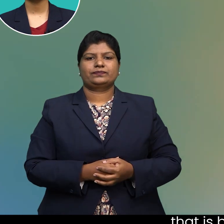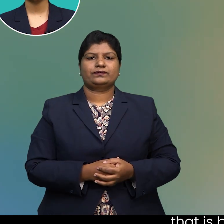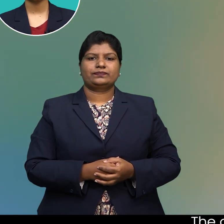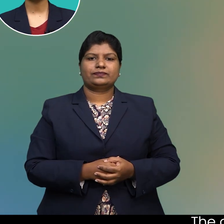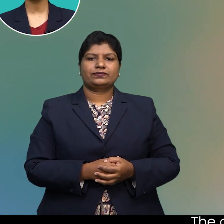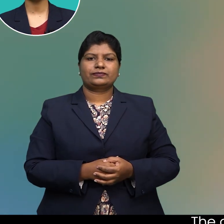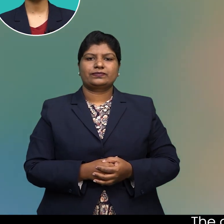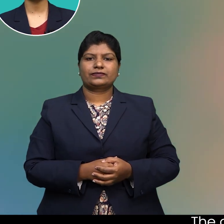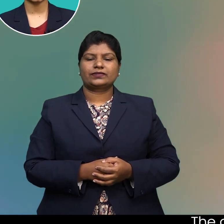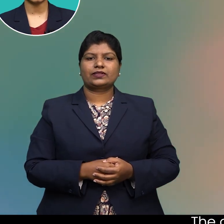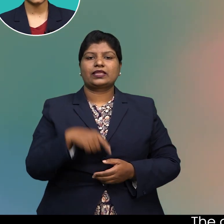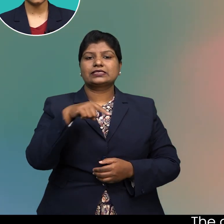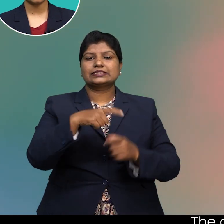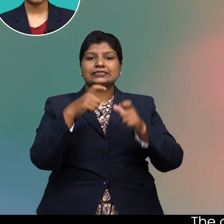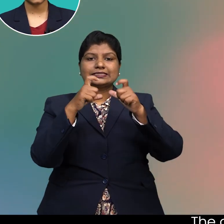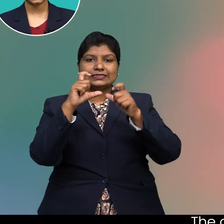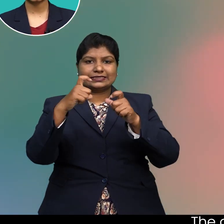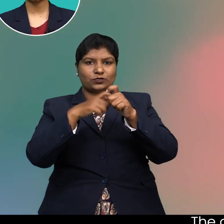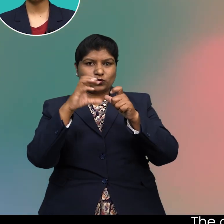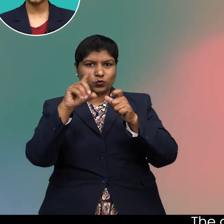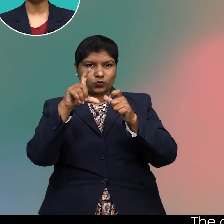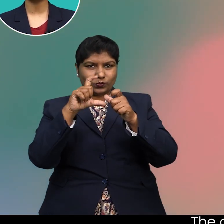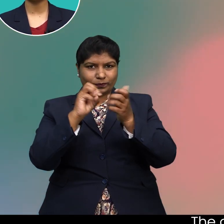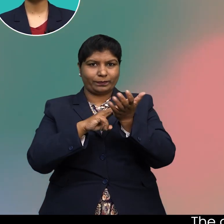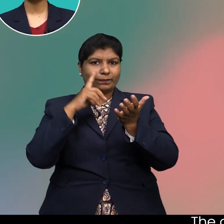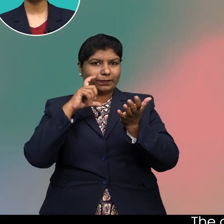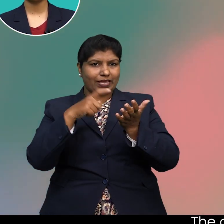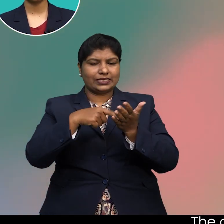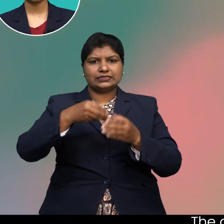or the worms in the intestines,